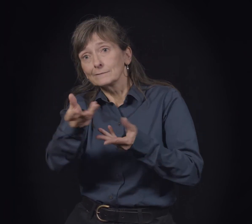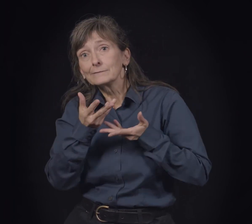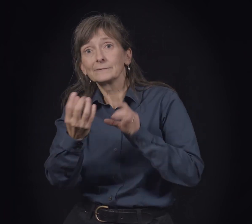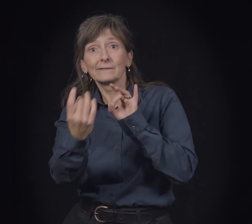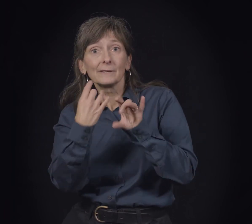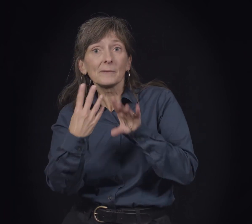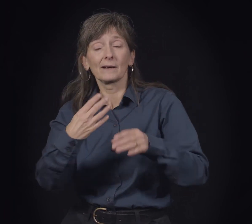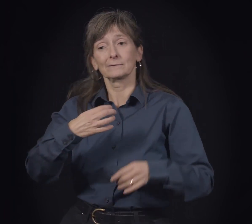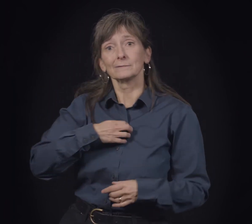of enforcement.